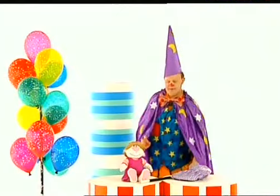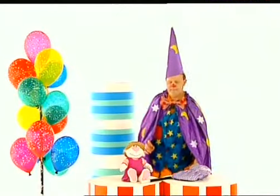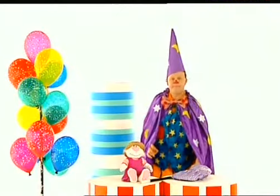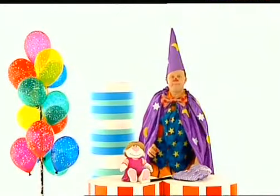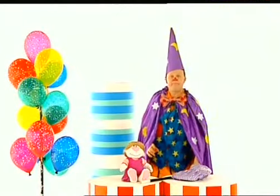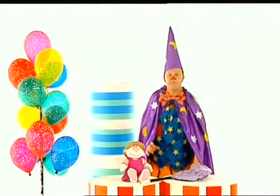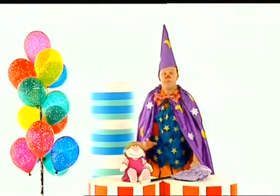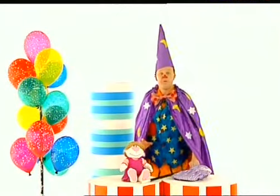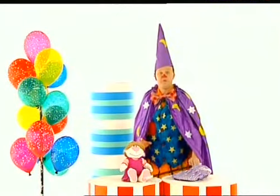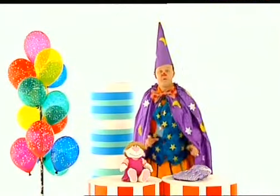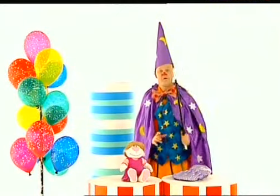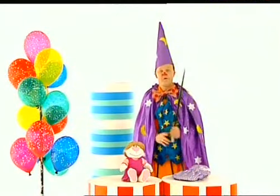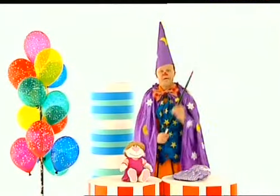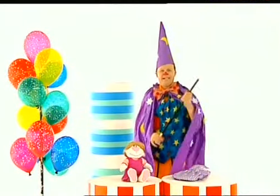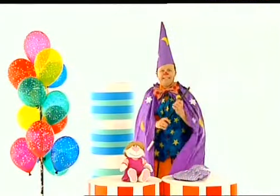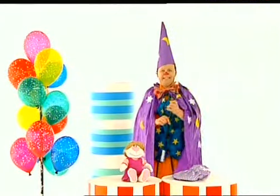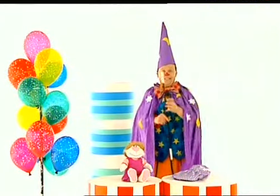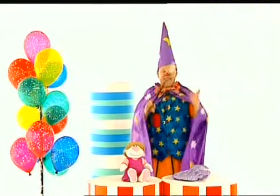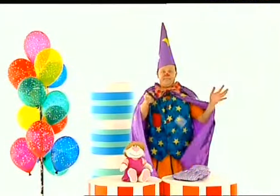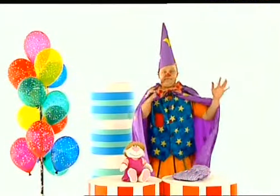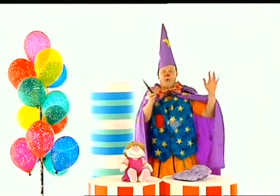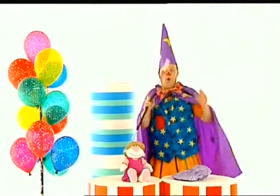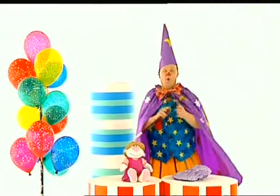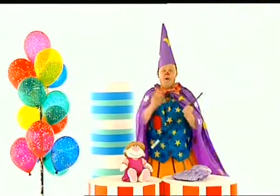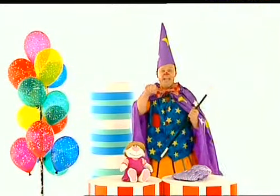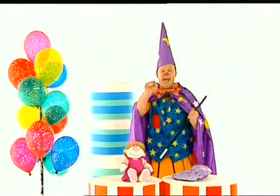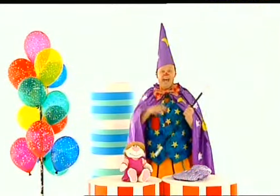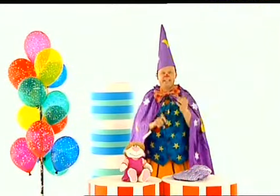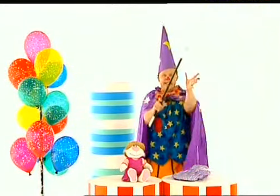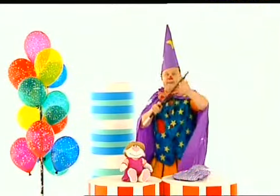better put the ears back on the rabbit, Mr. Tumble. Oh, yes.